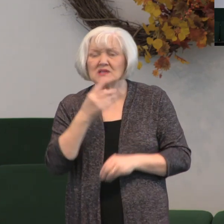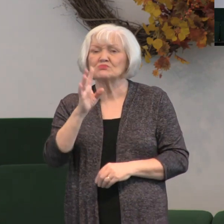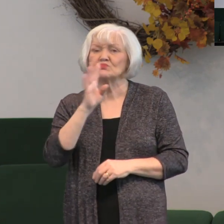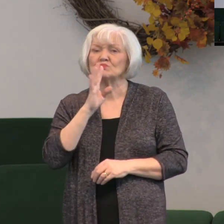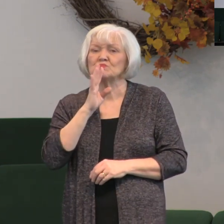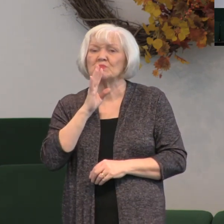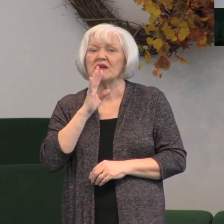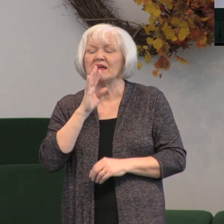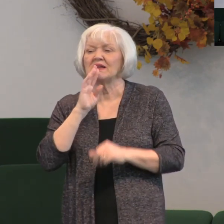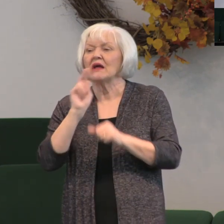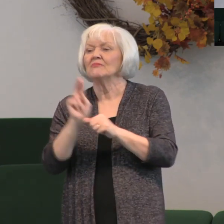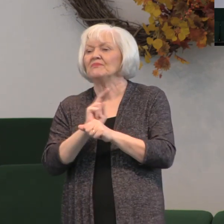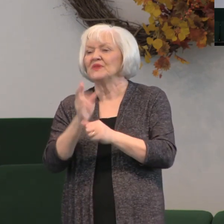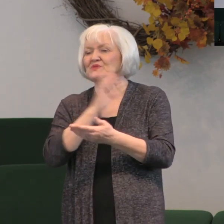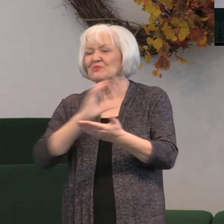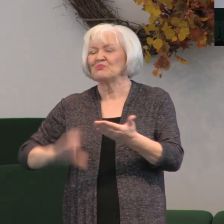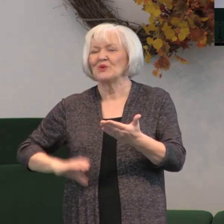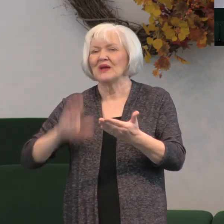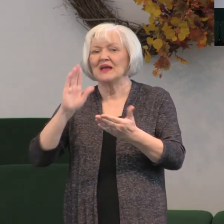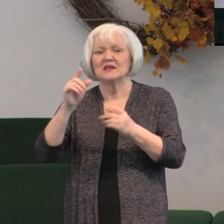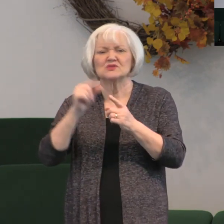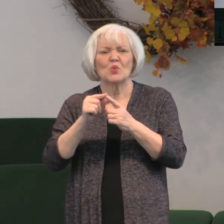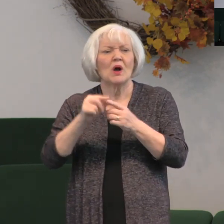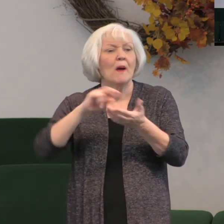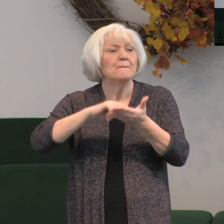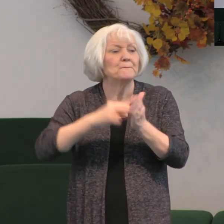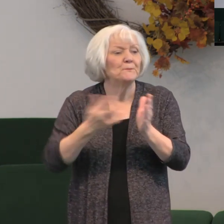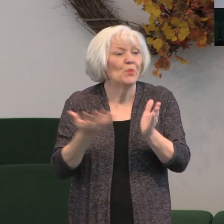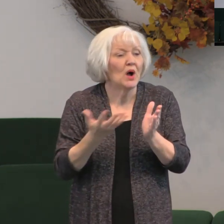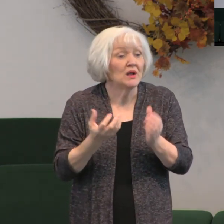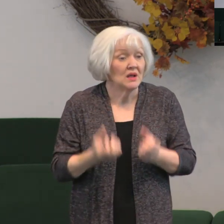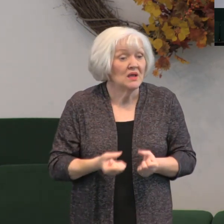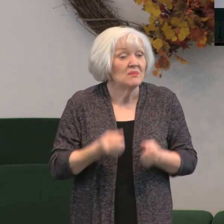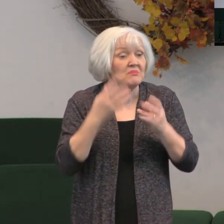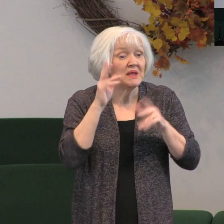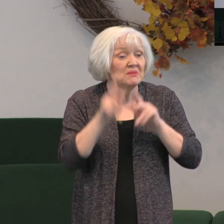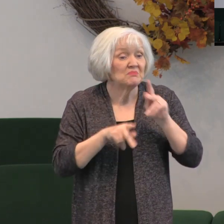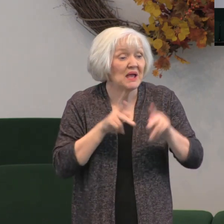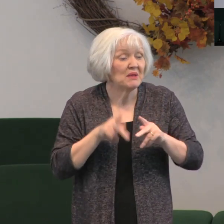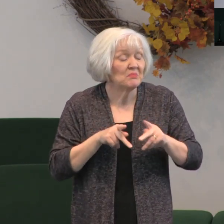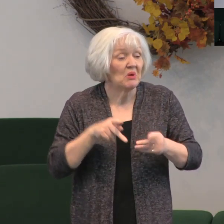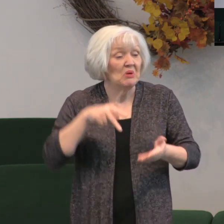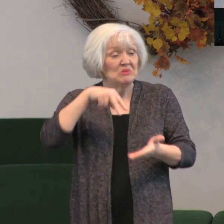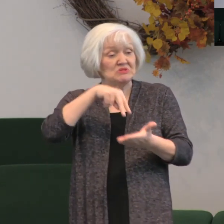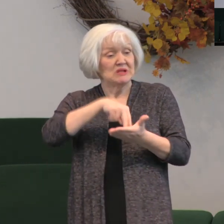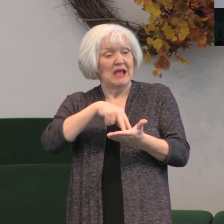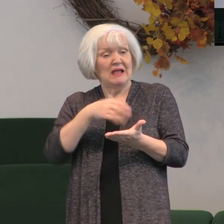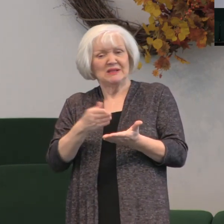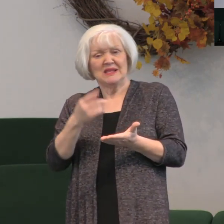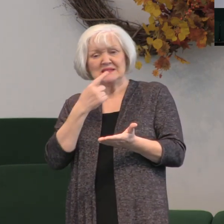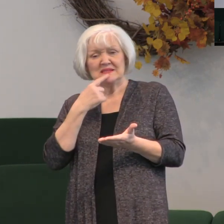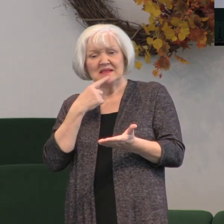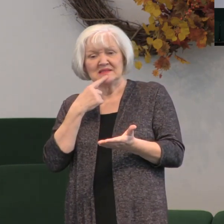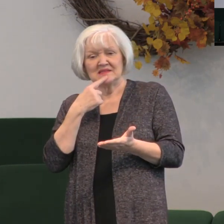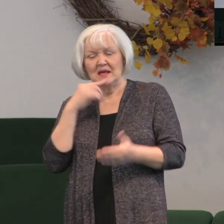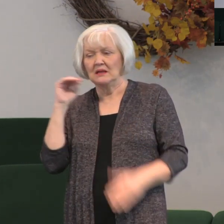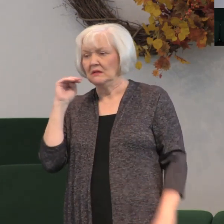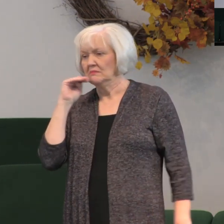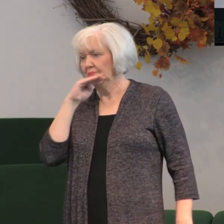in Christ and what is he saying there he's saying that there are a lot of people who stand up and the things that they say are not true